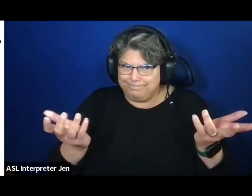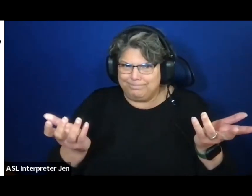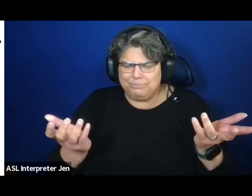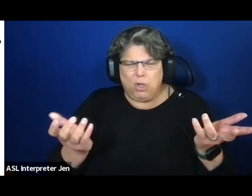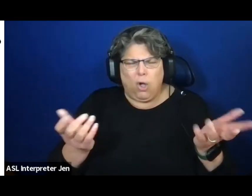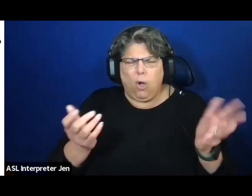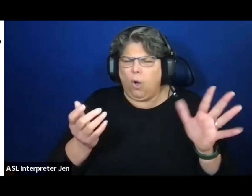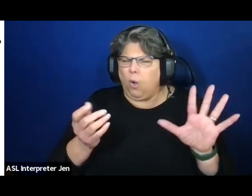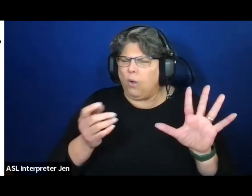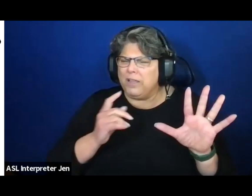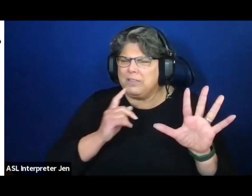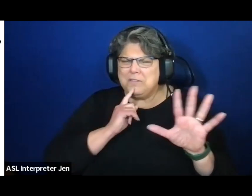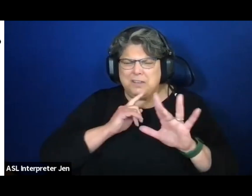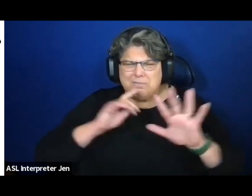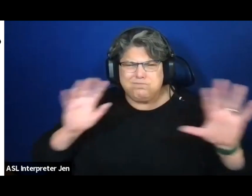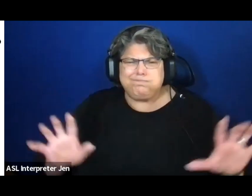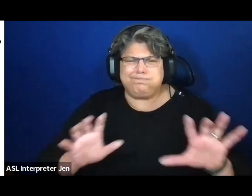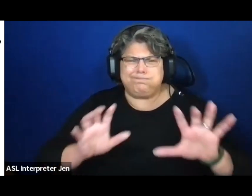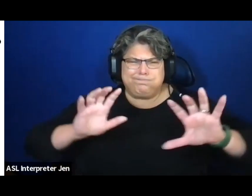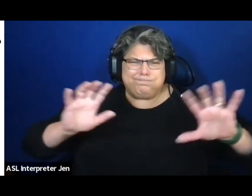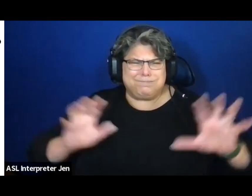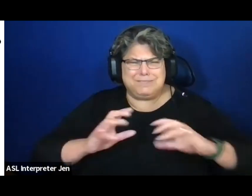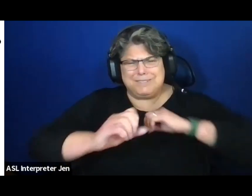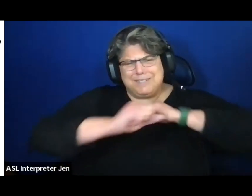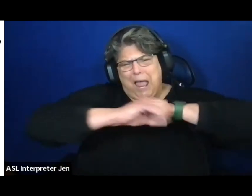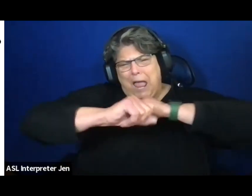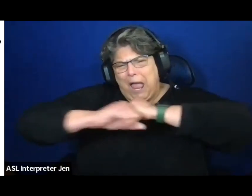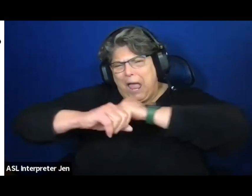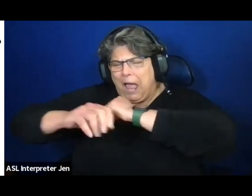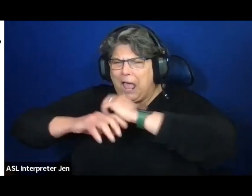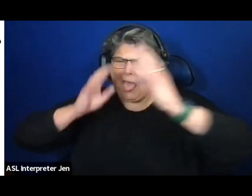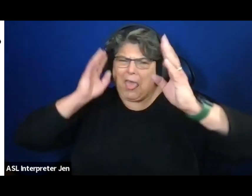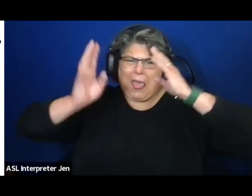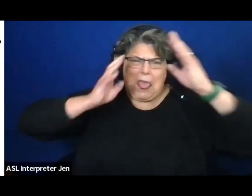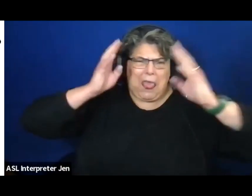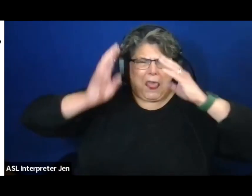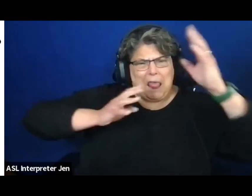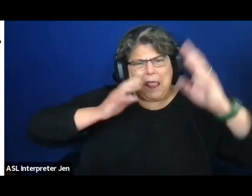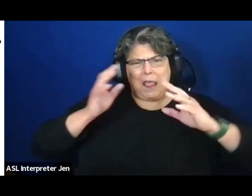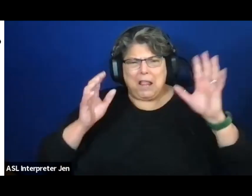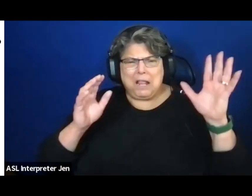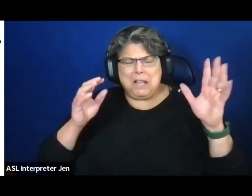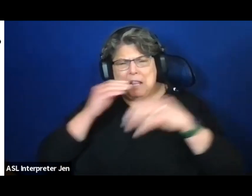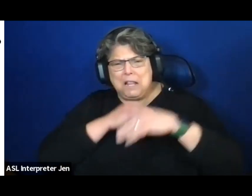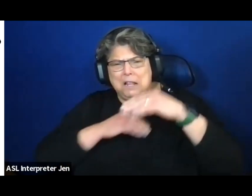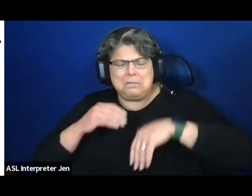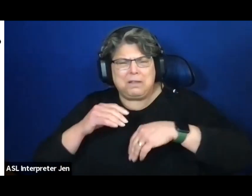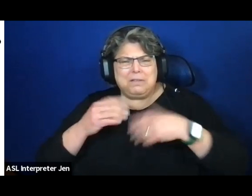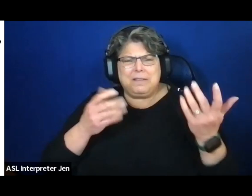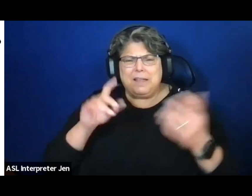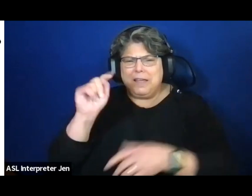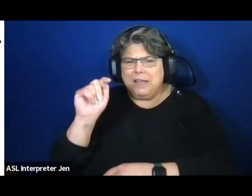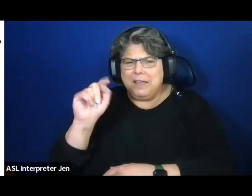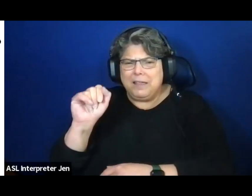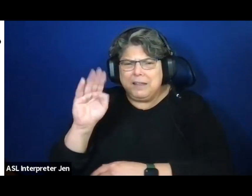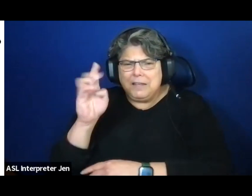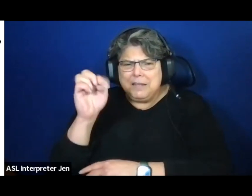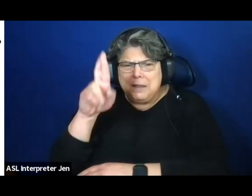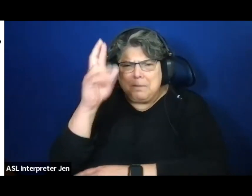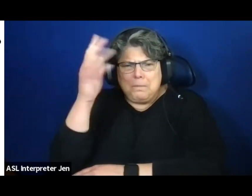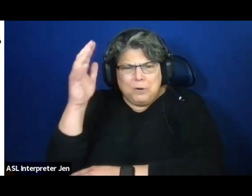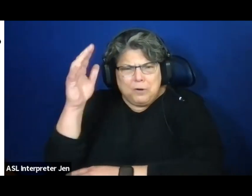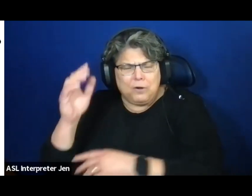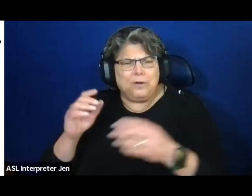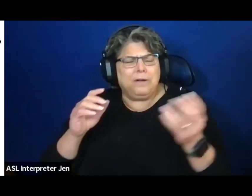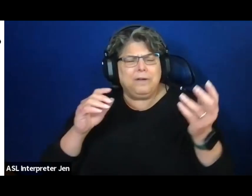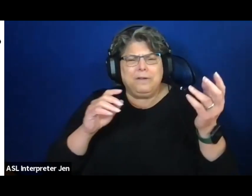out. All this propaganda by the timber industry, by the fossil fuel companies, so they can sell plastics,